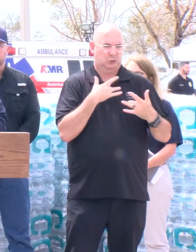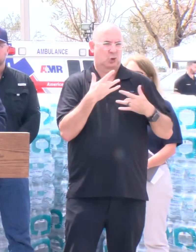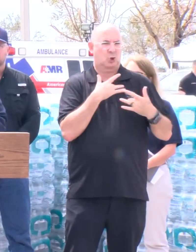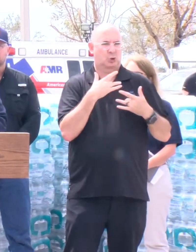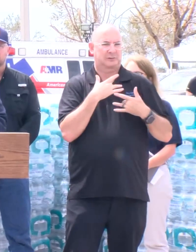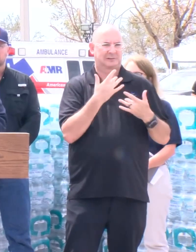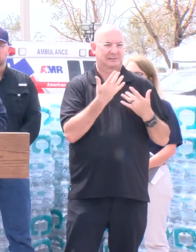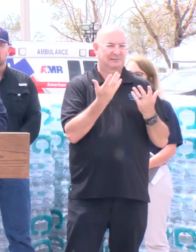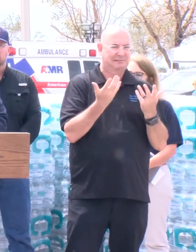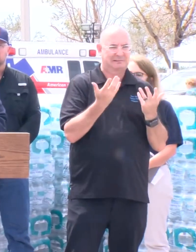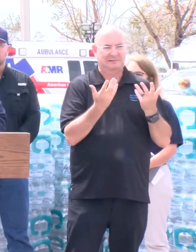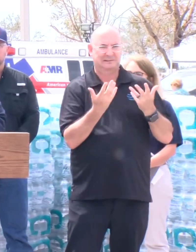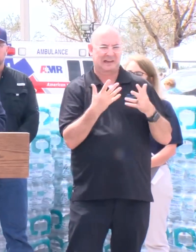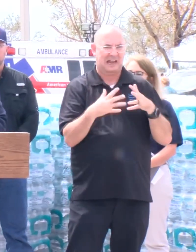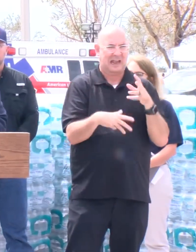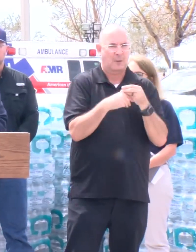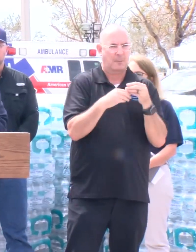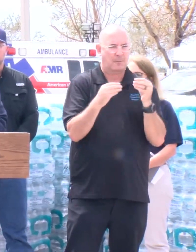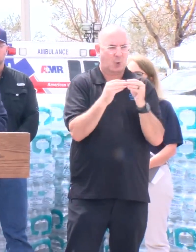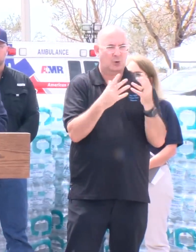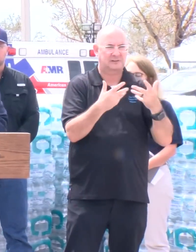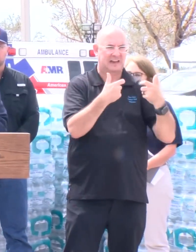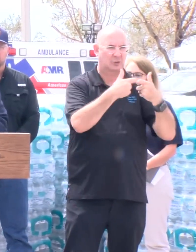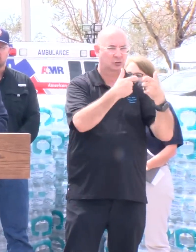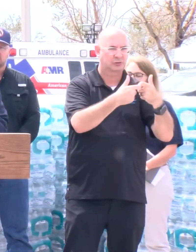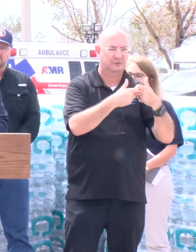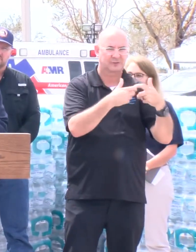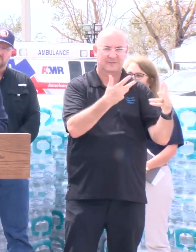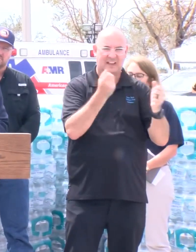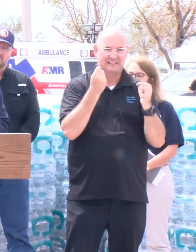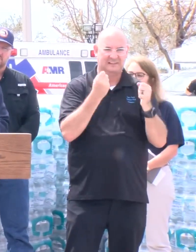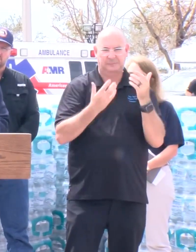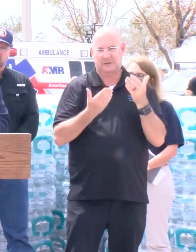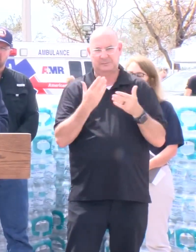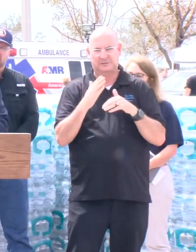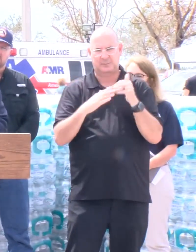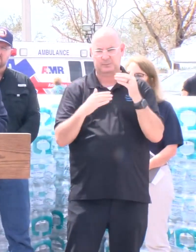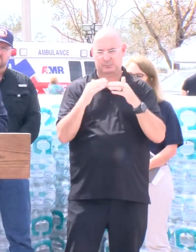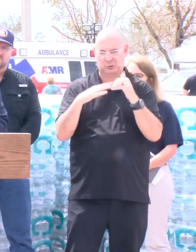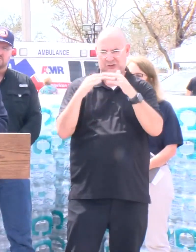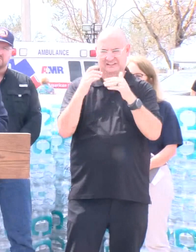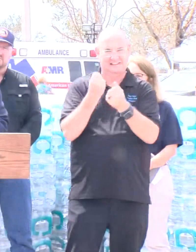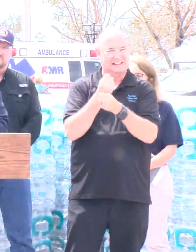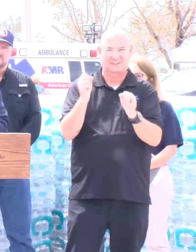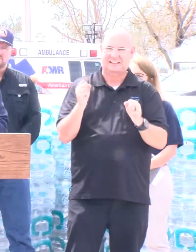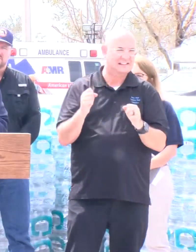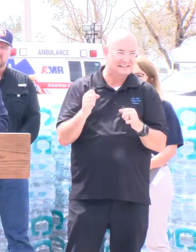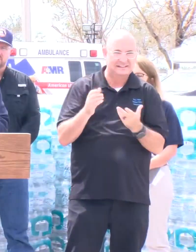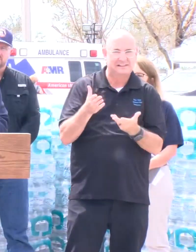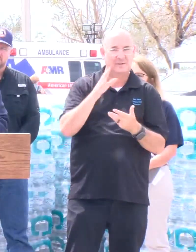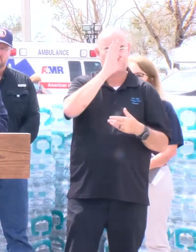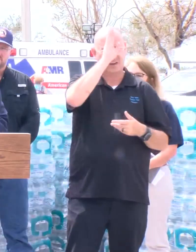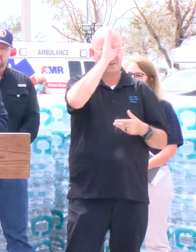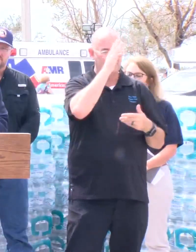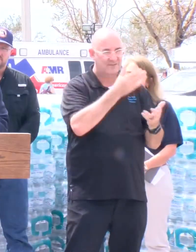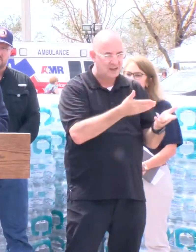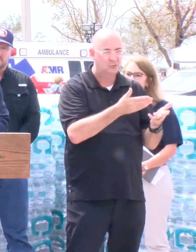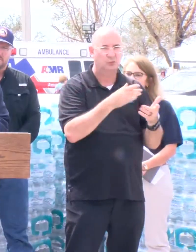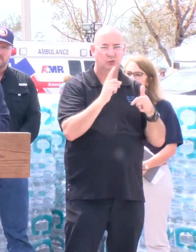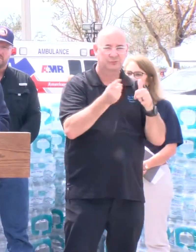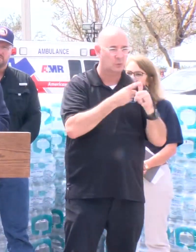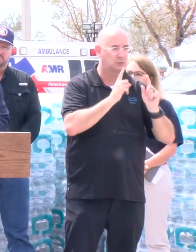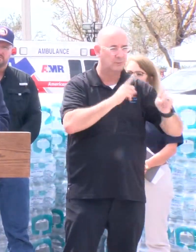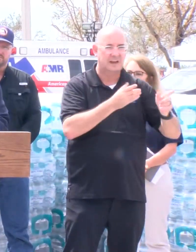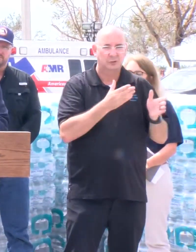quickly, because you're going into structures that may not be safe. You have firefighters, you have these other first responders, and the decision